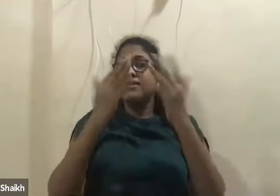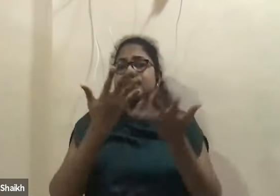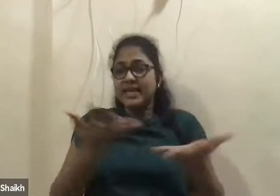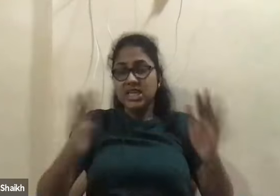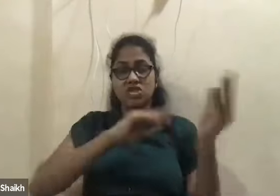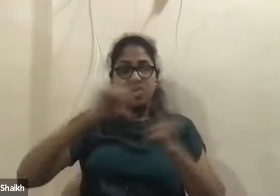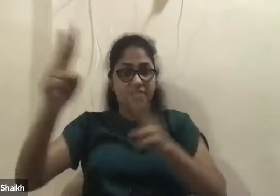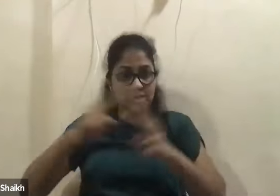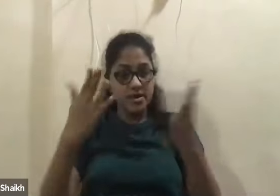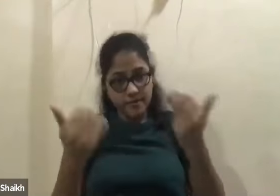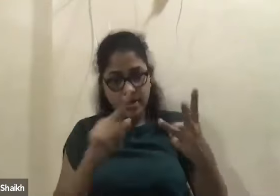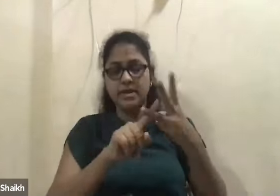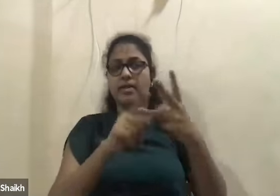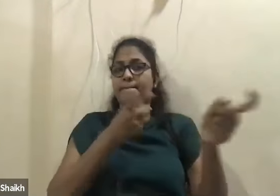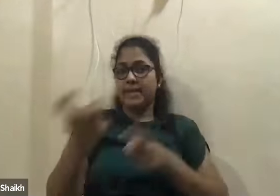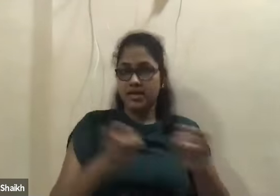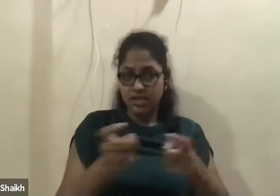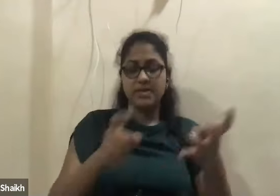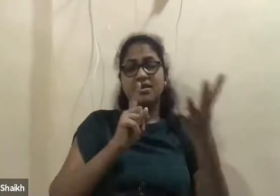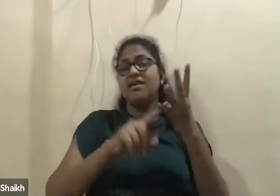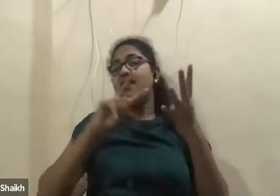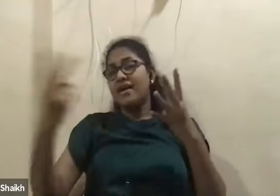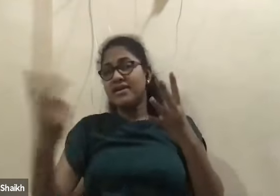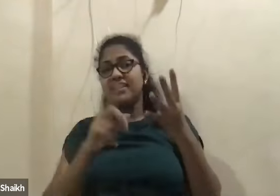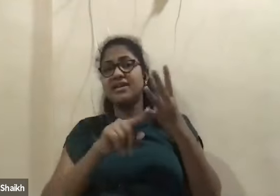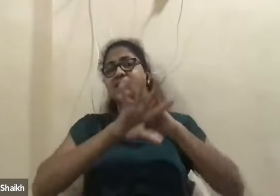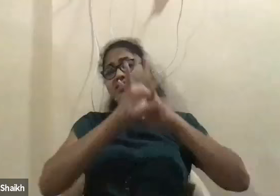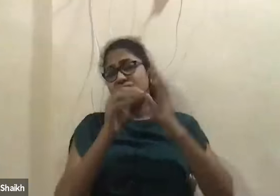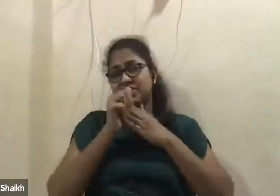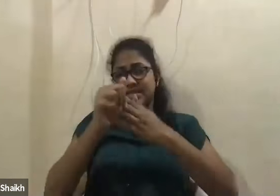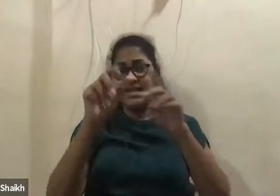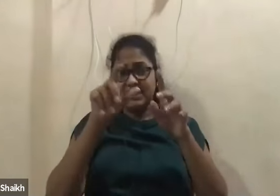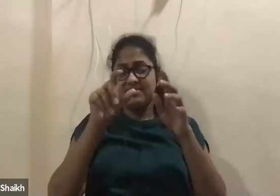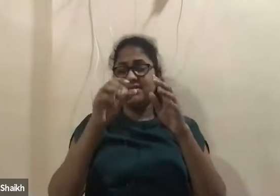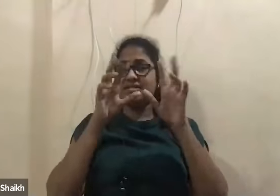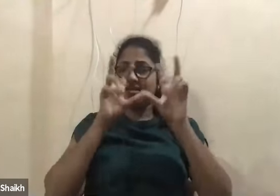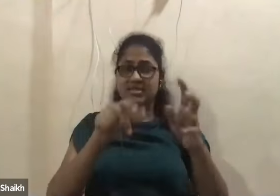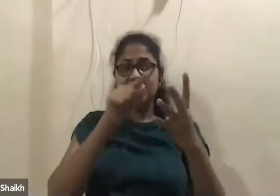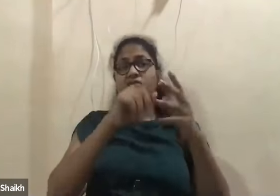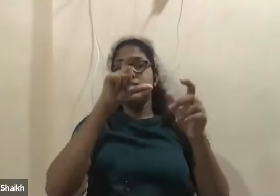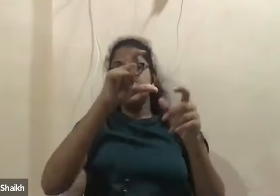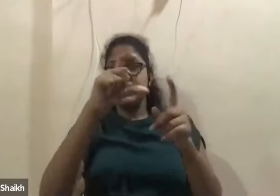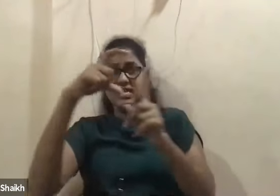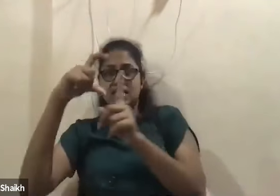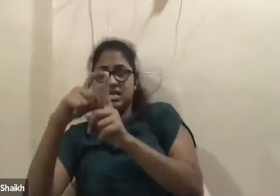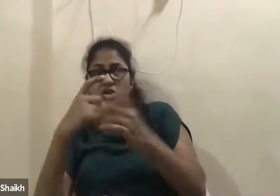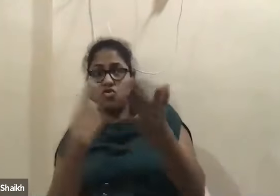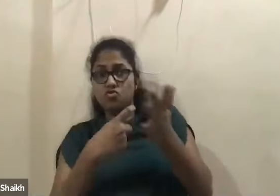guardian shall furnish property to this committee as per form C and D under these specific rules. So maintenance and management